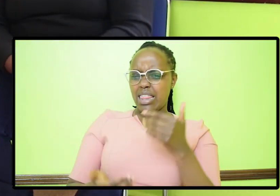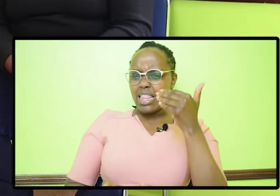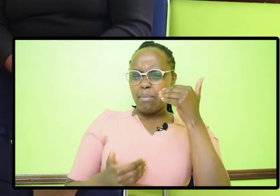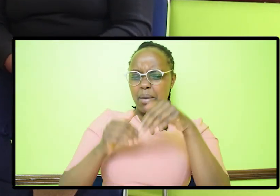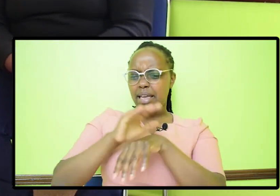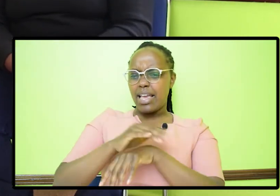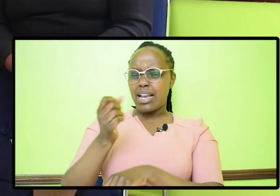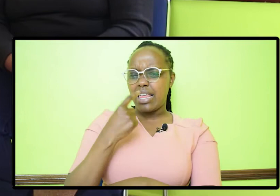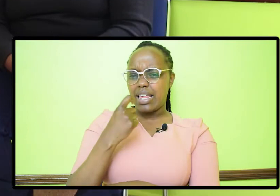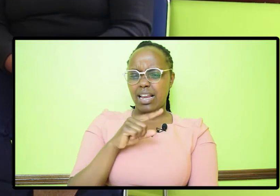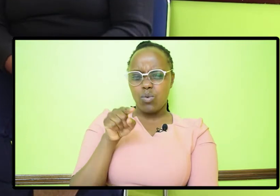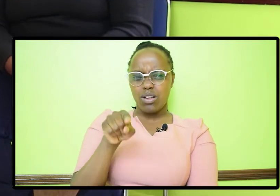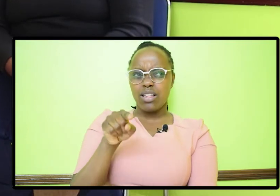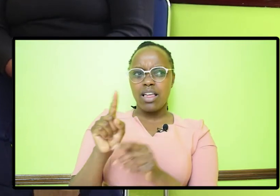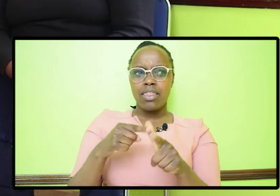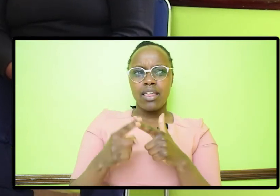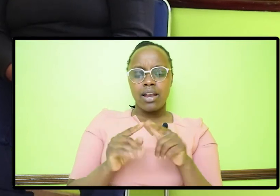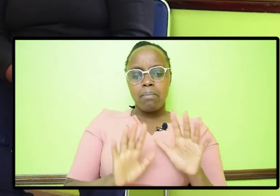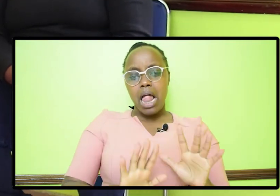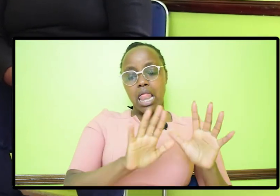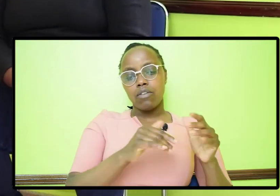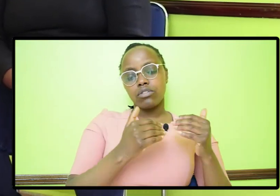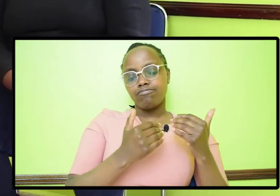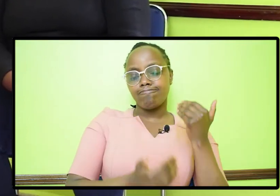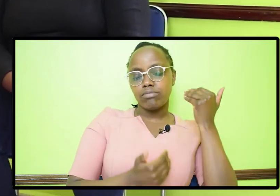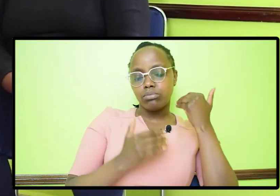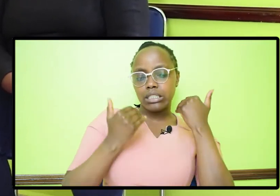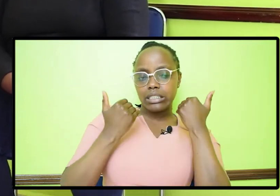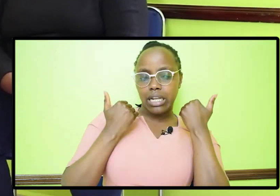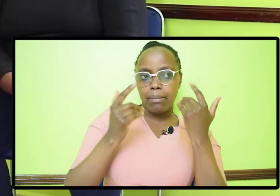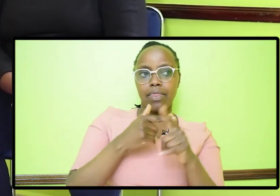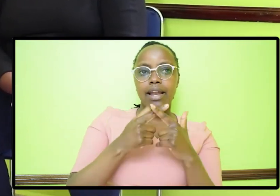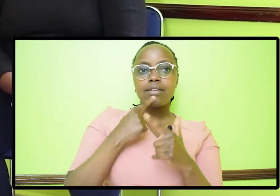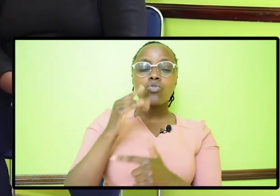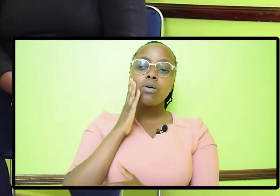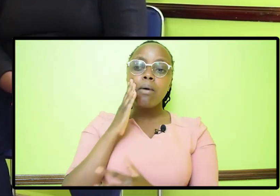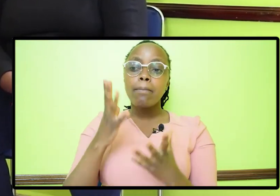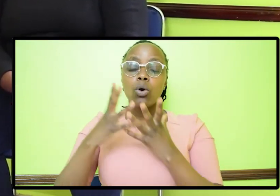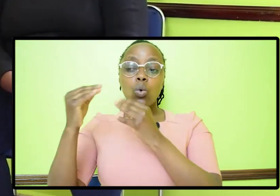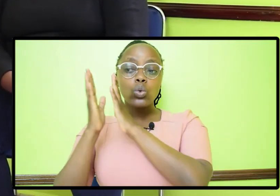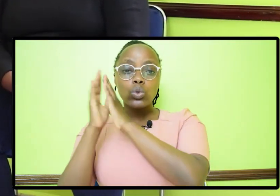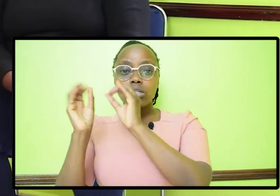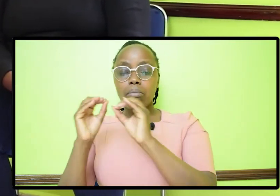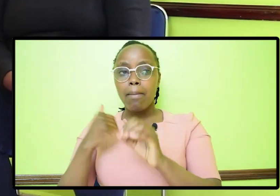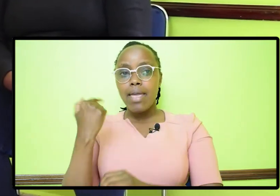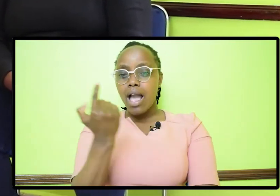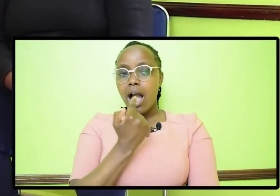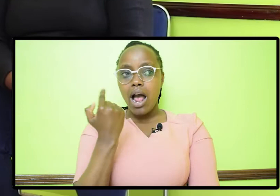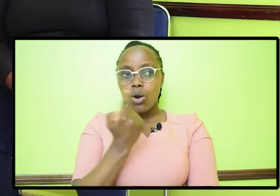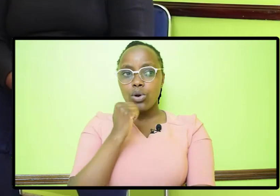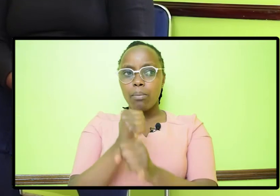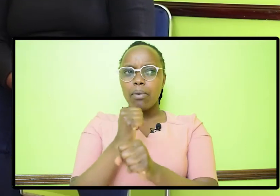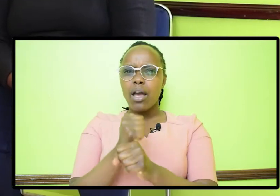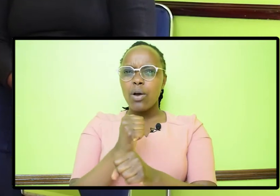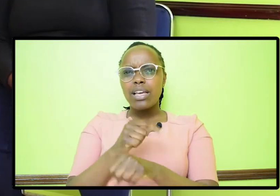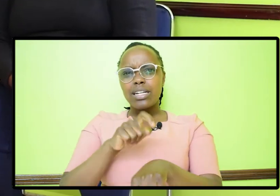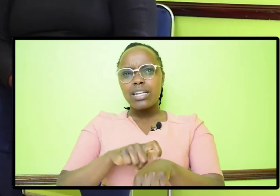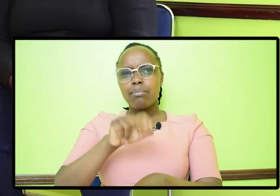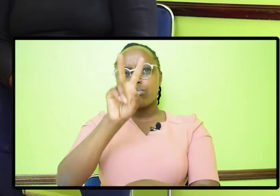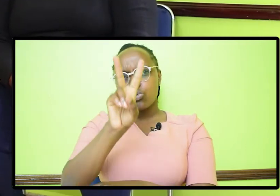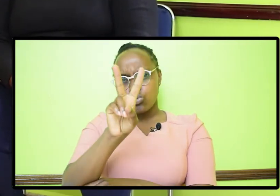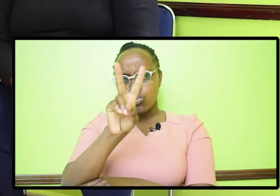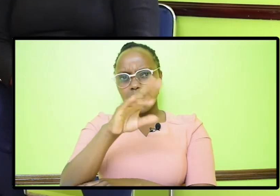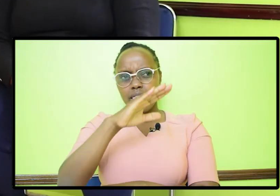baby, gave him the dawas and all that. Then I left him sleeping. And then I told the mom not to go and sleep because now I'm around. I'll be working at